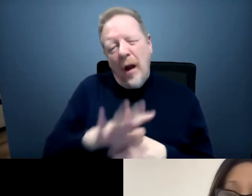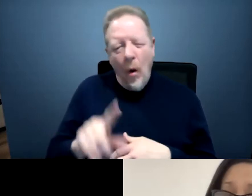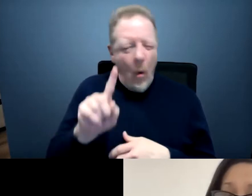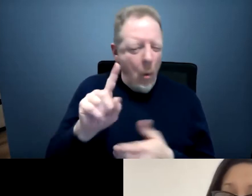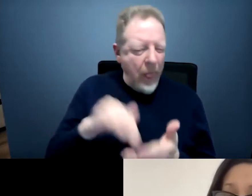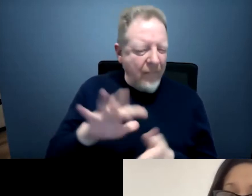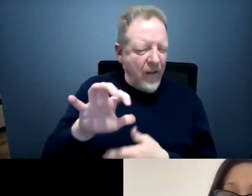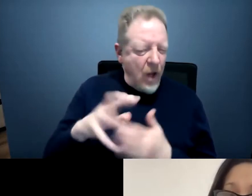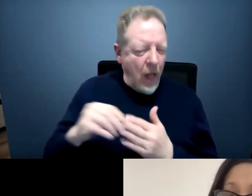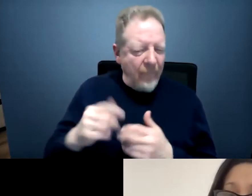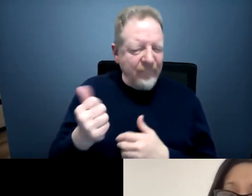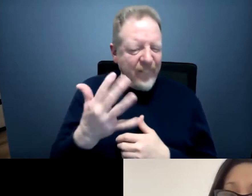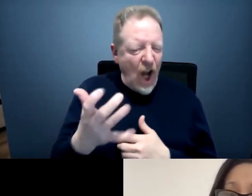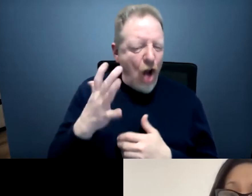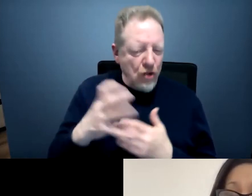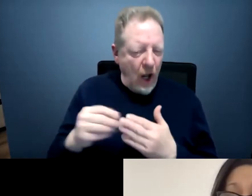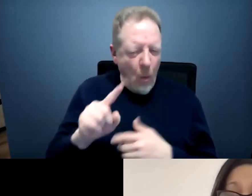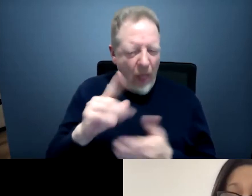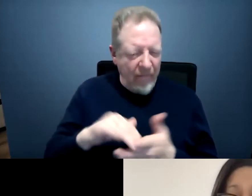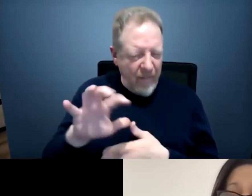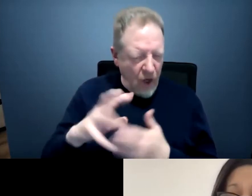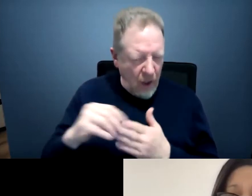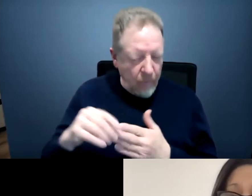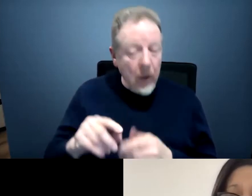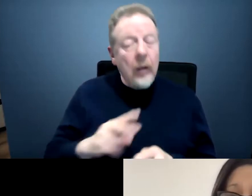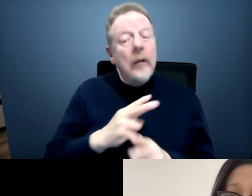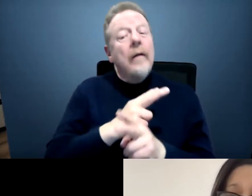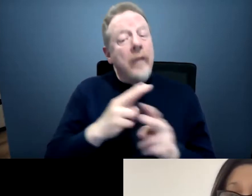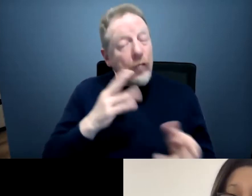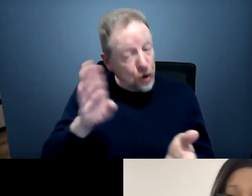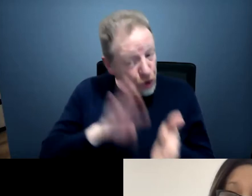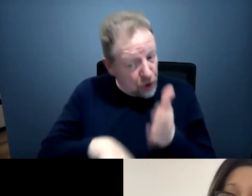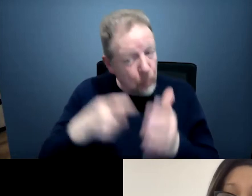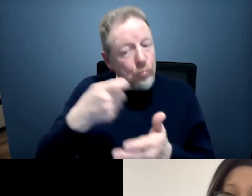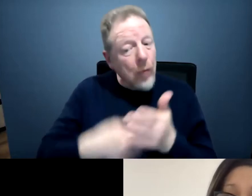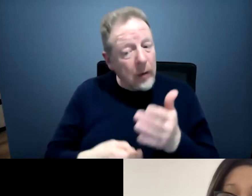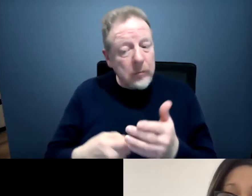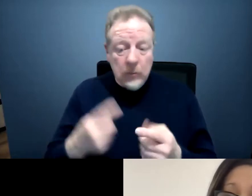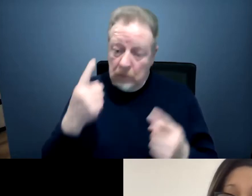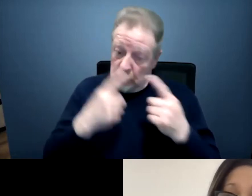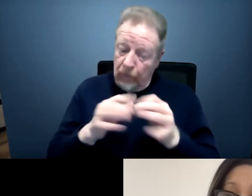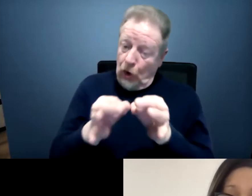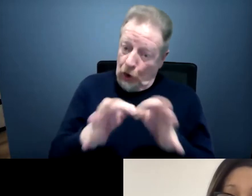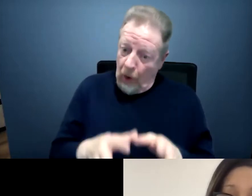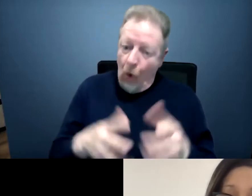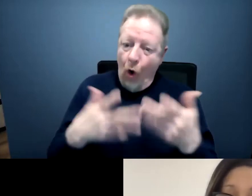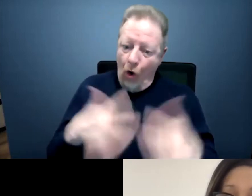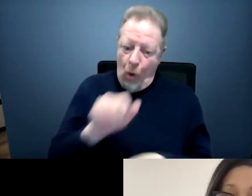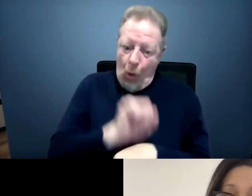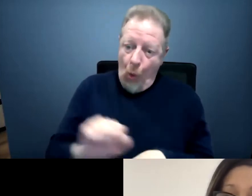$1,500. It's a really good price considering interpreters who are already working and